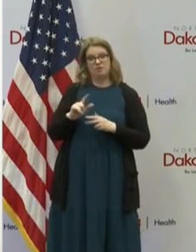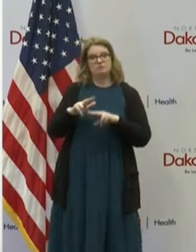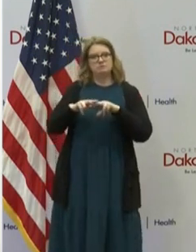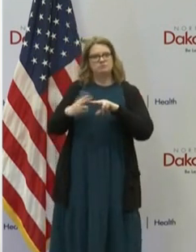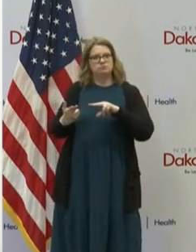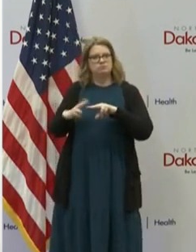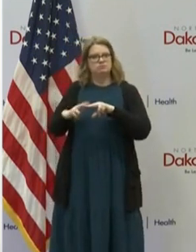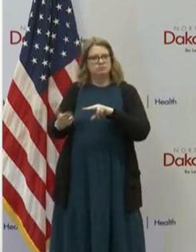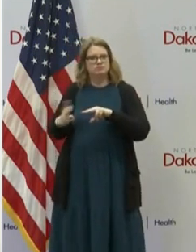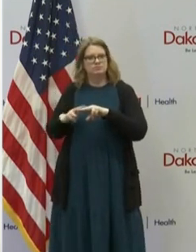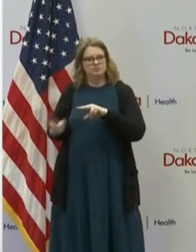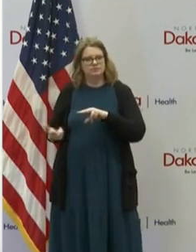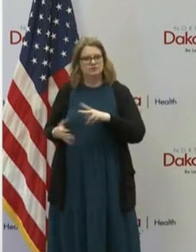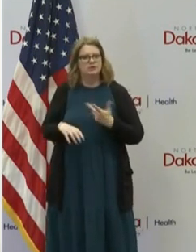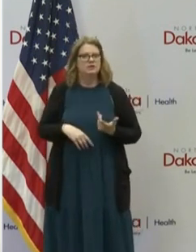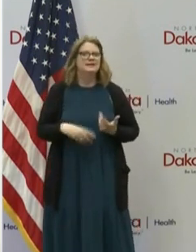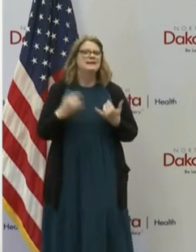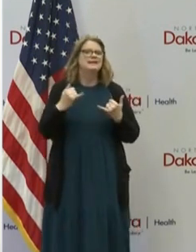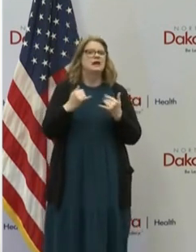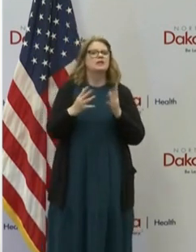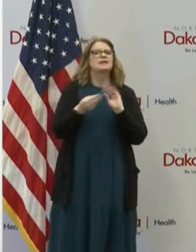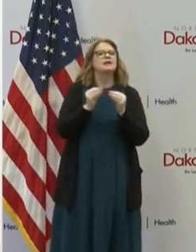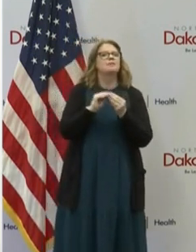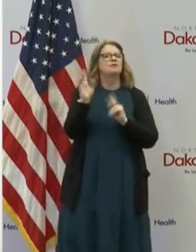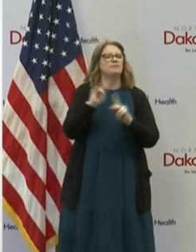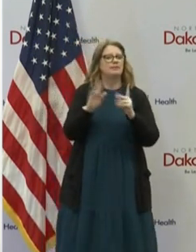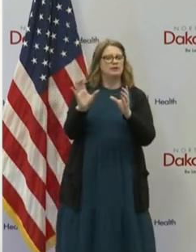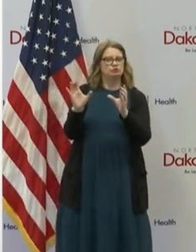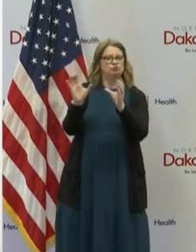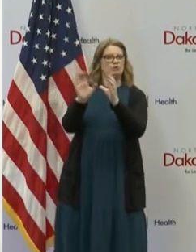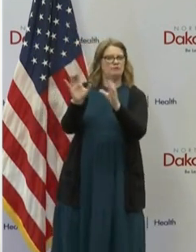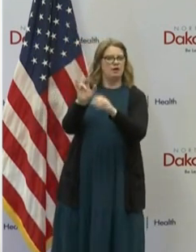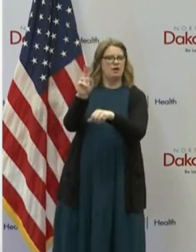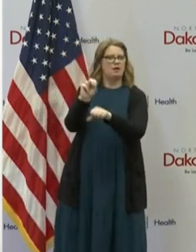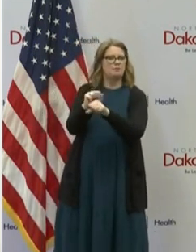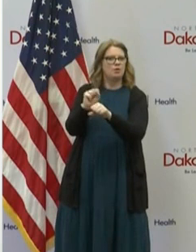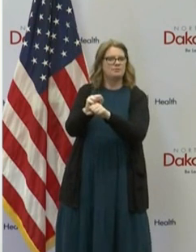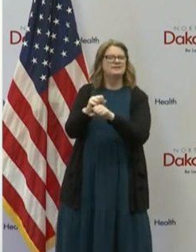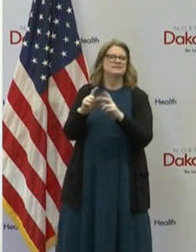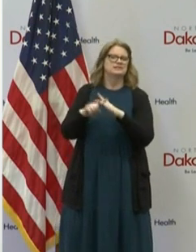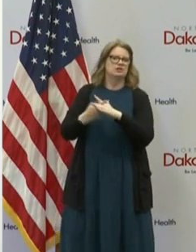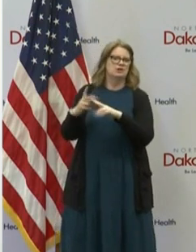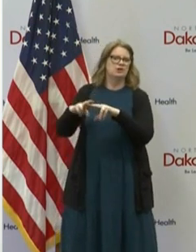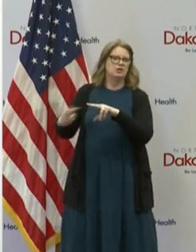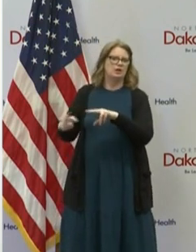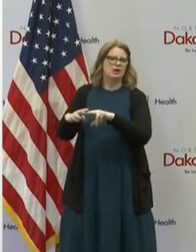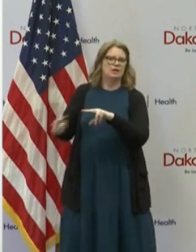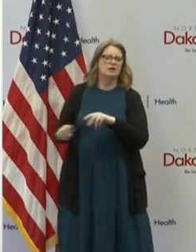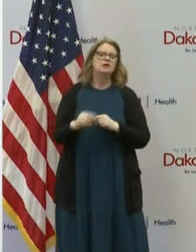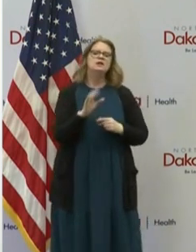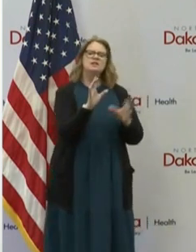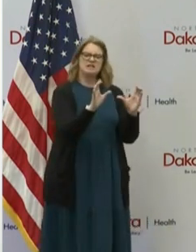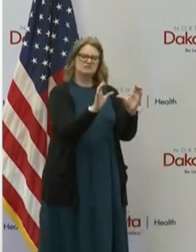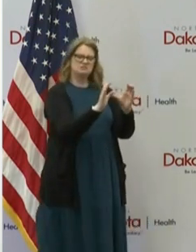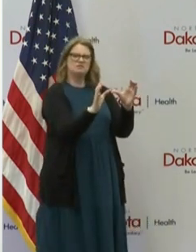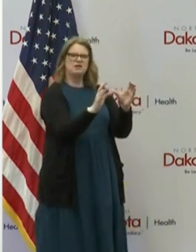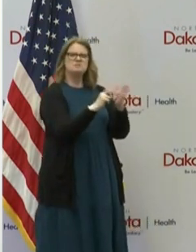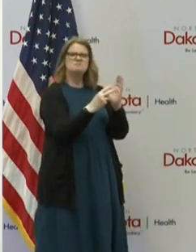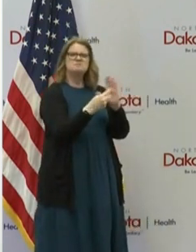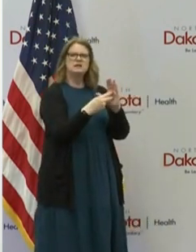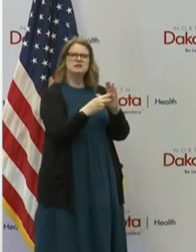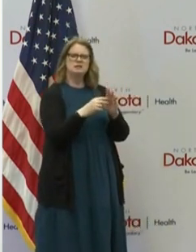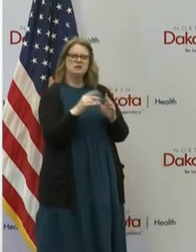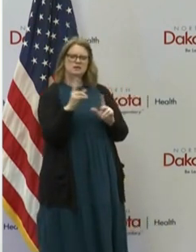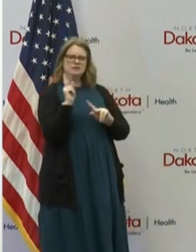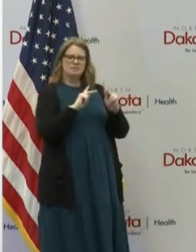continue to come in. The number of individuals certifying their unemployment is beginning to decline. And certification is that weekly activity completed